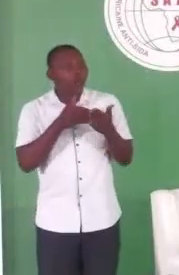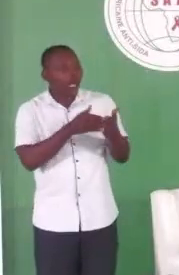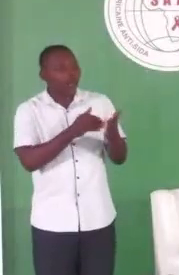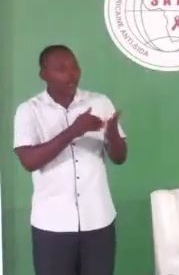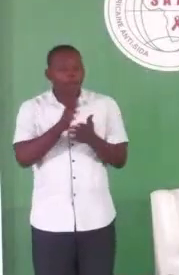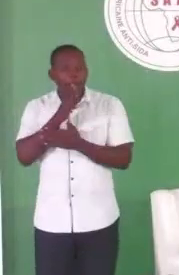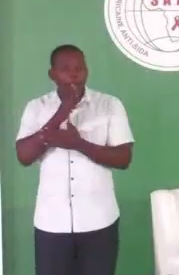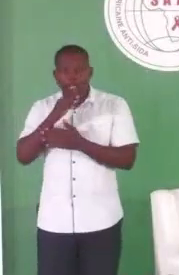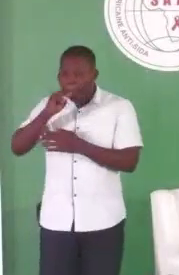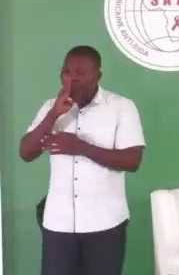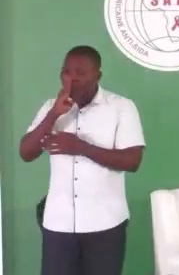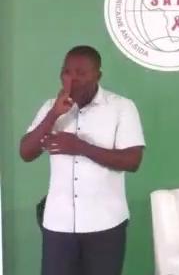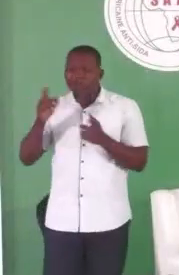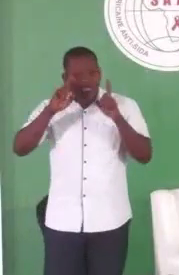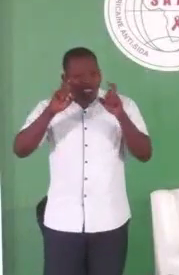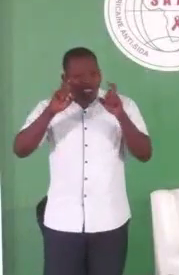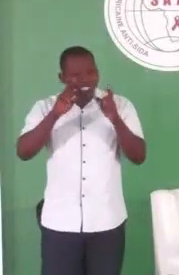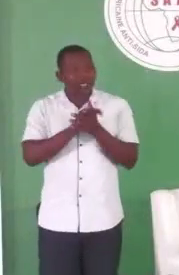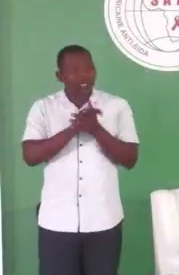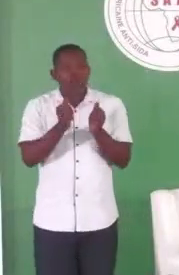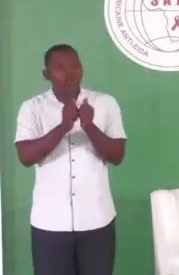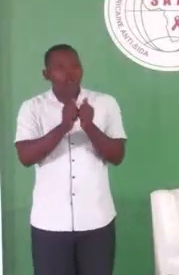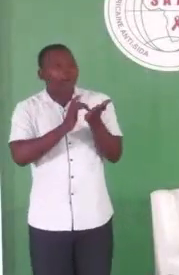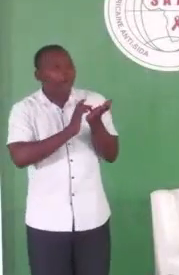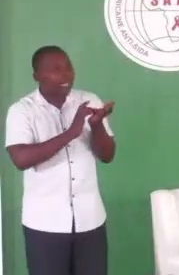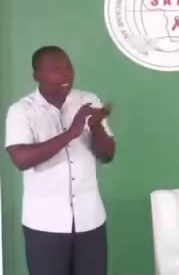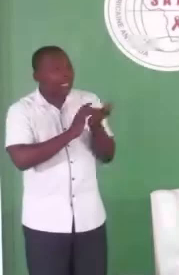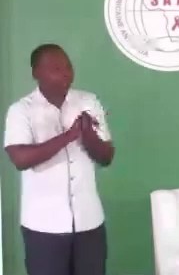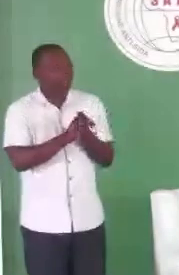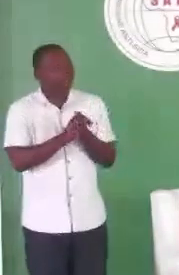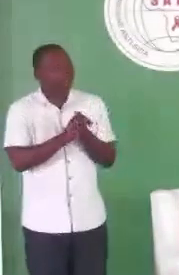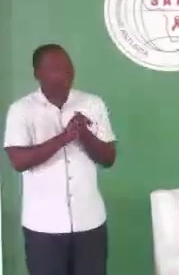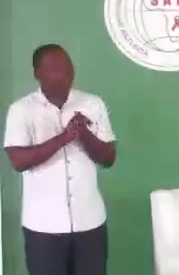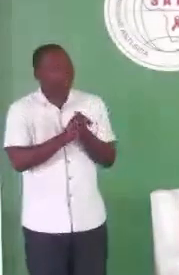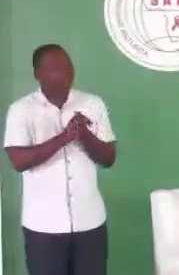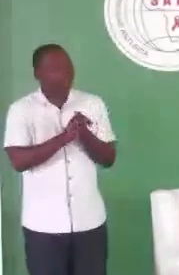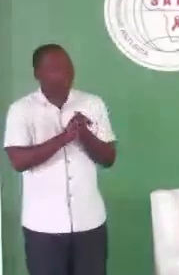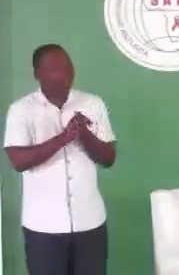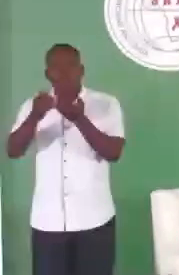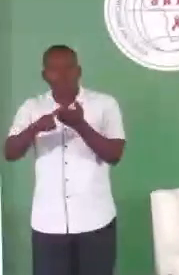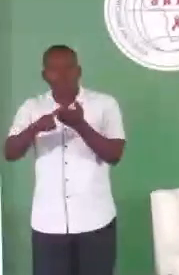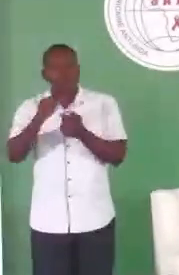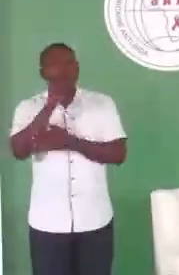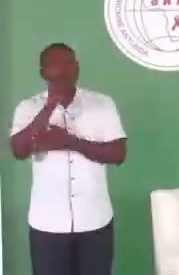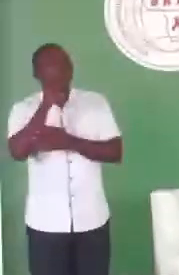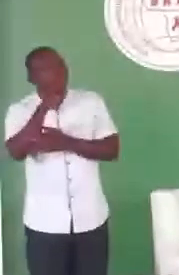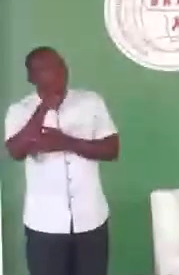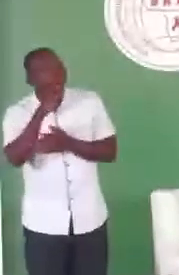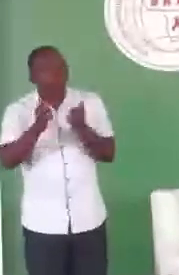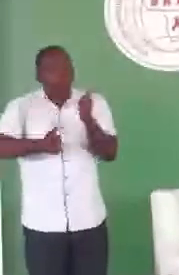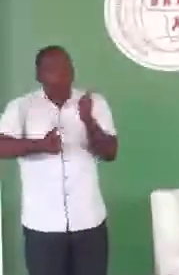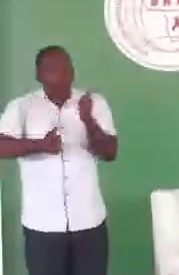tested and antiviral prophylaxis with tenofovir given to women who are hepatitis B